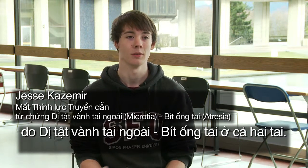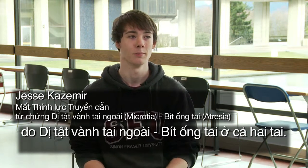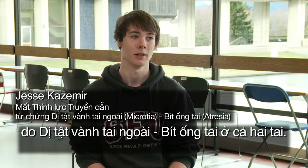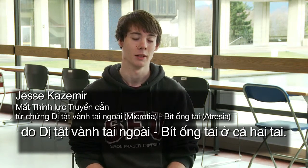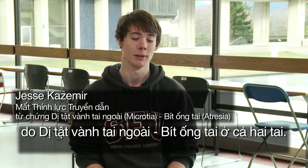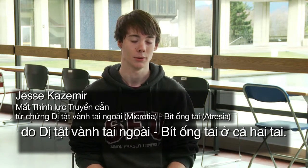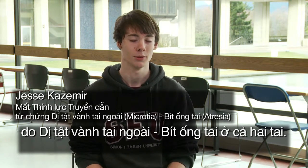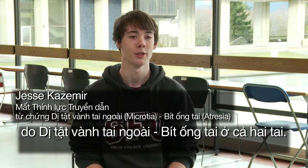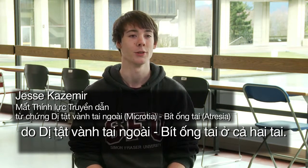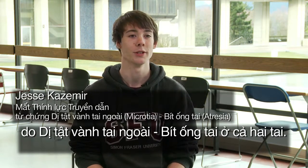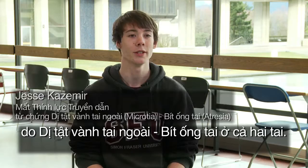microtron atresia.